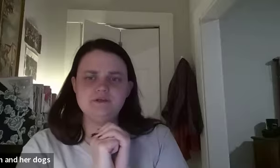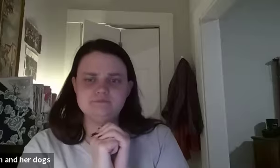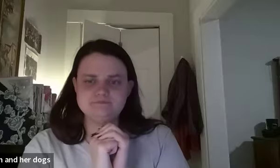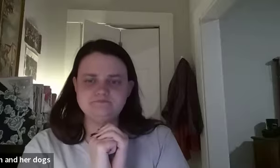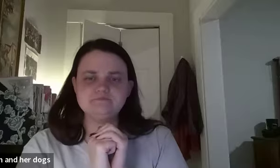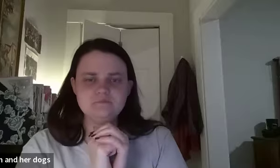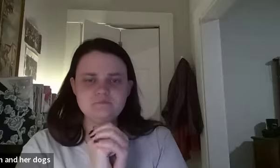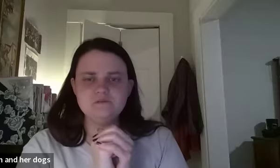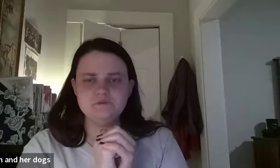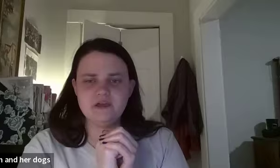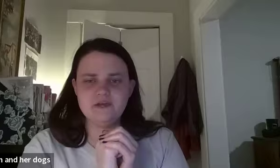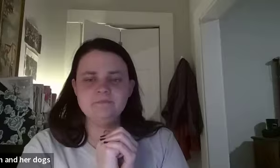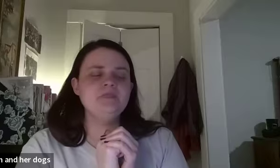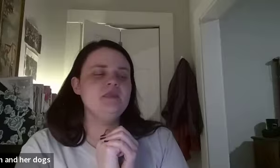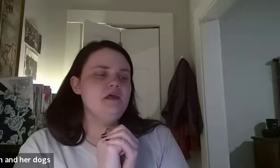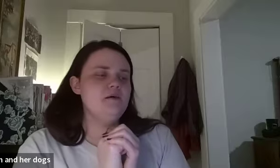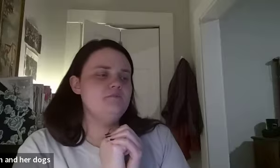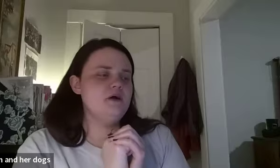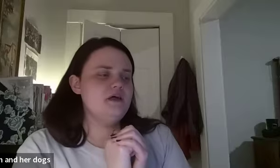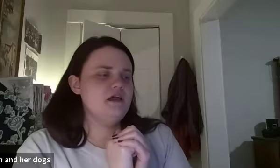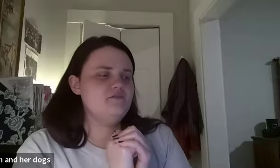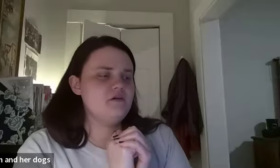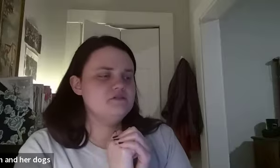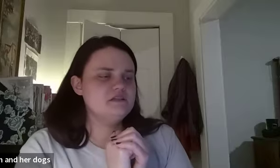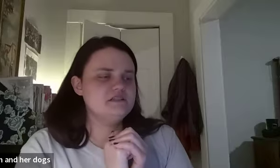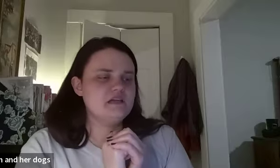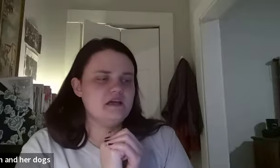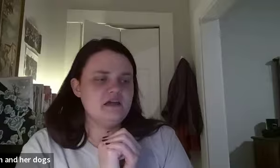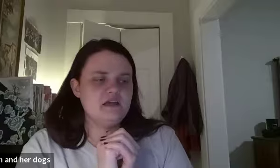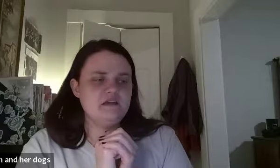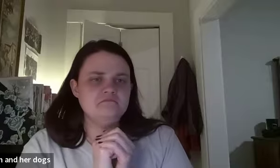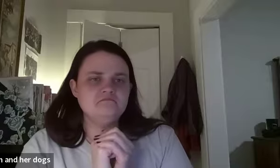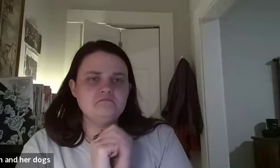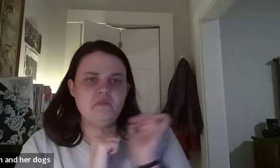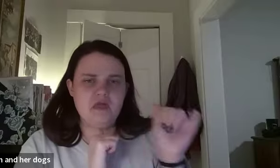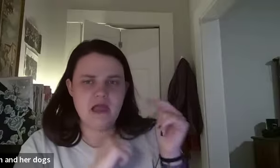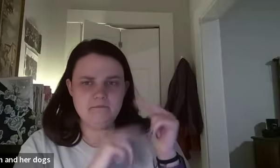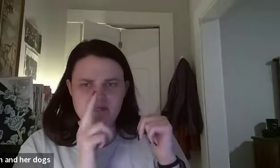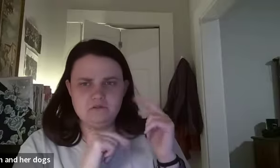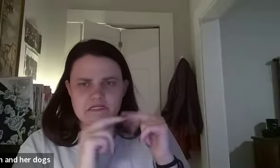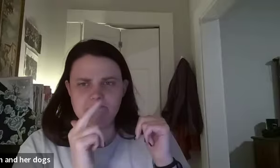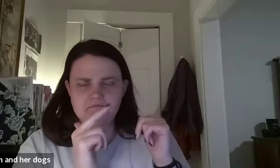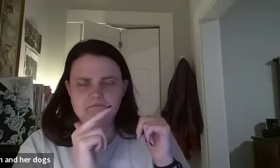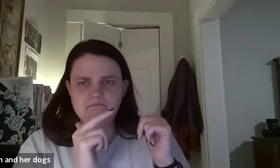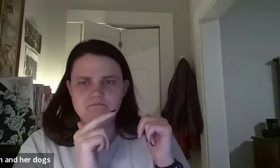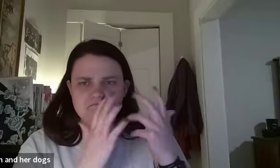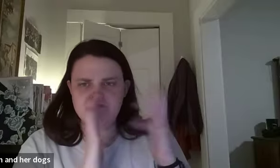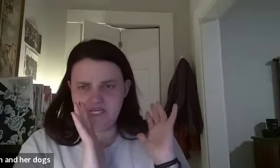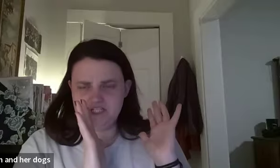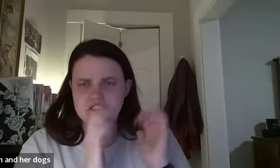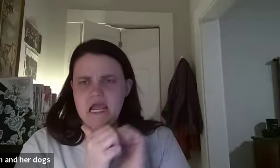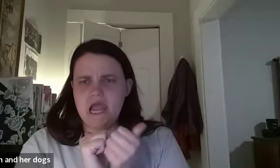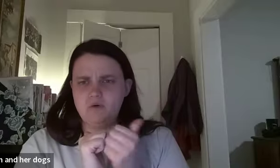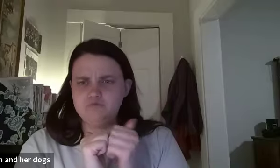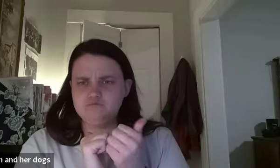you? Okay? But if I was going to say that building finished how?